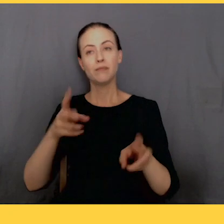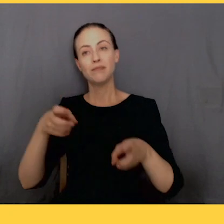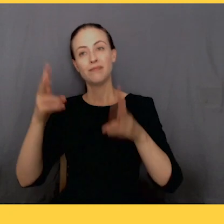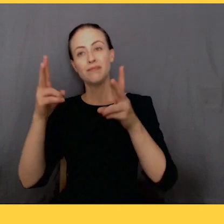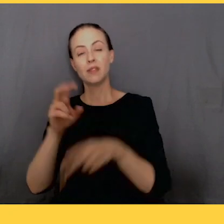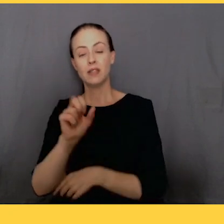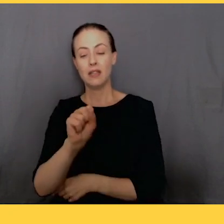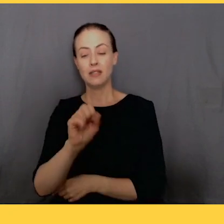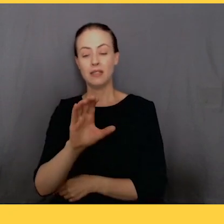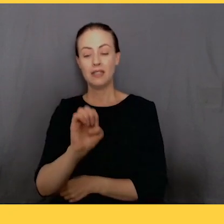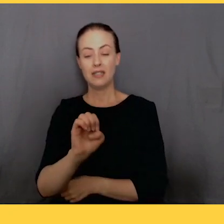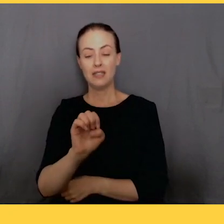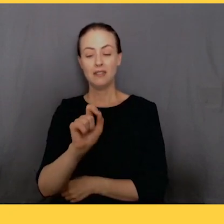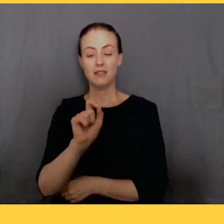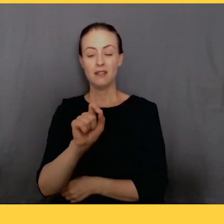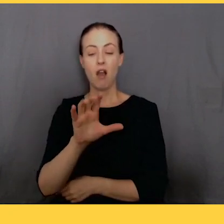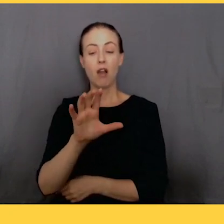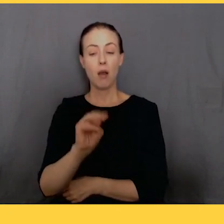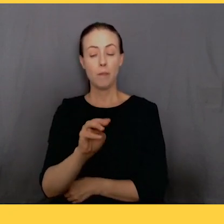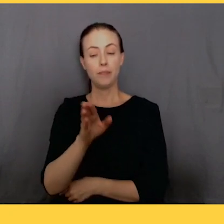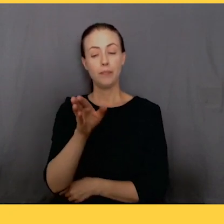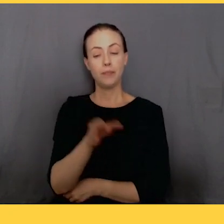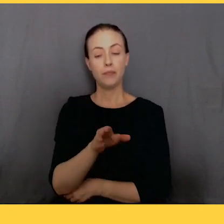sce.com/wildfire. Again,